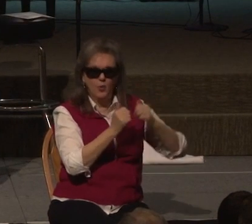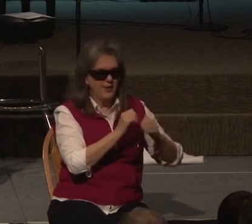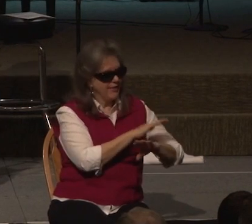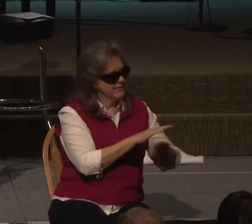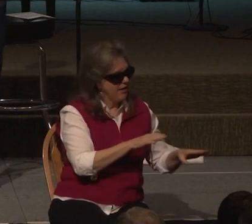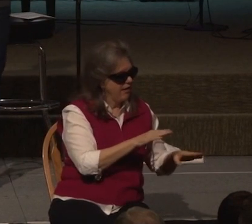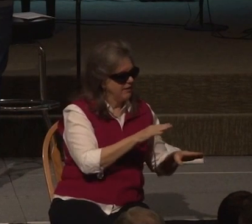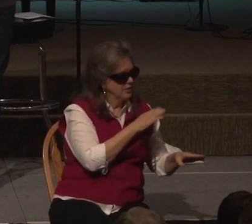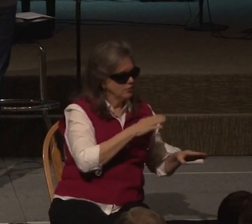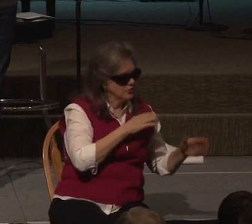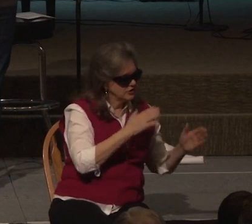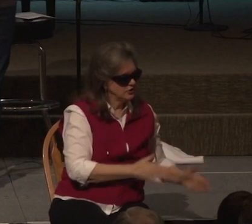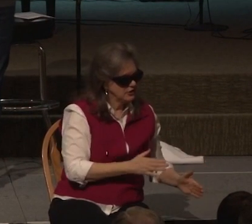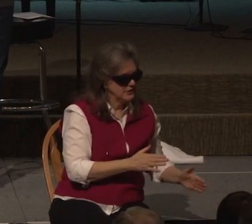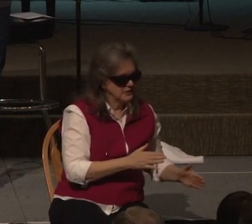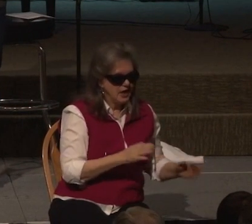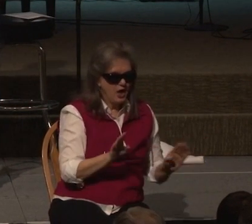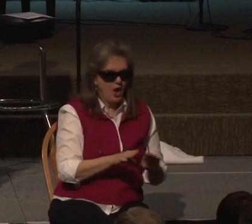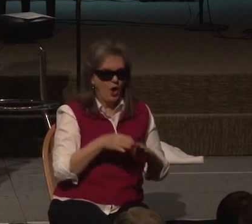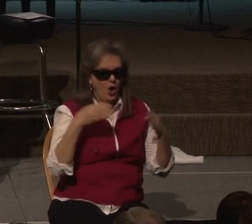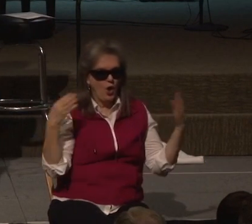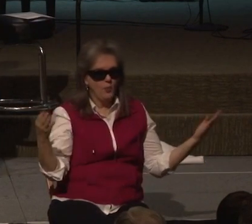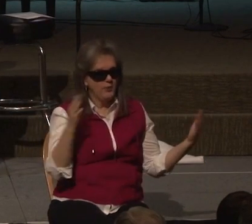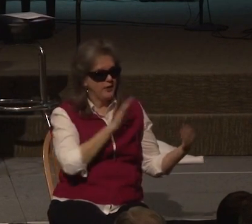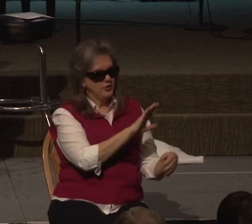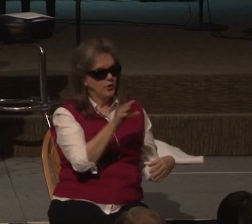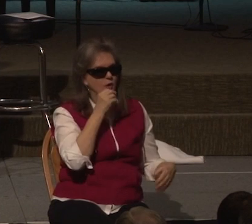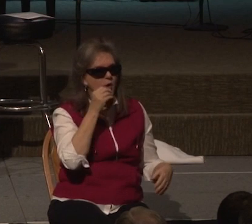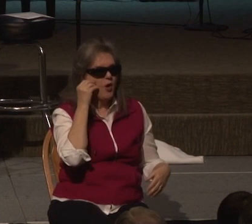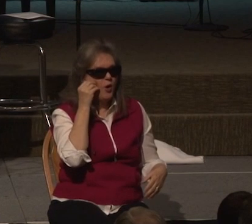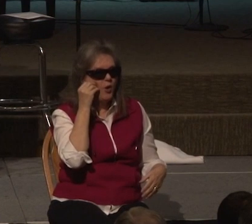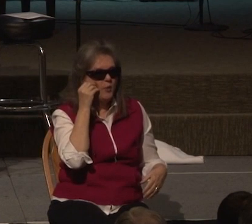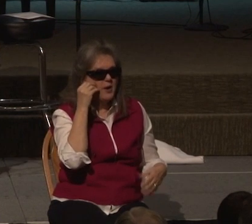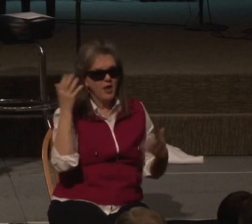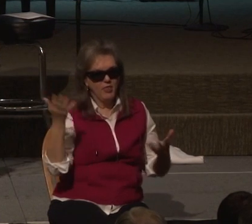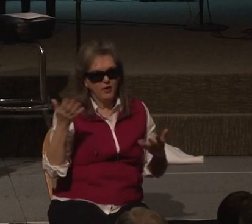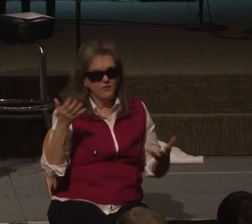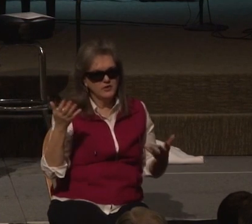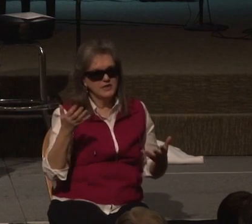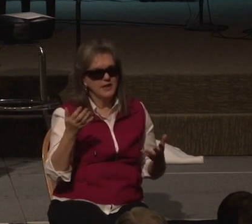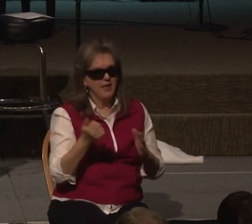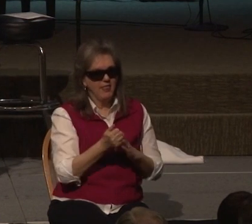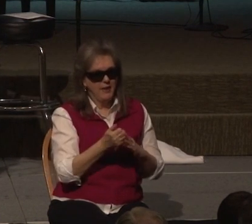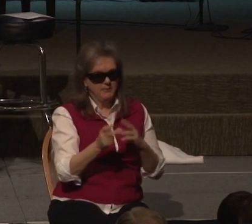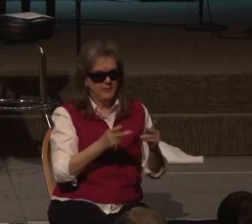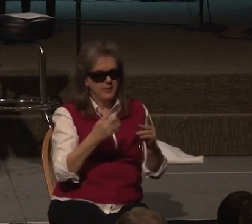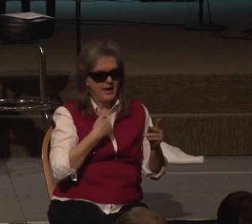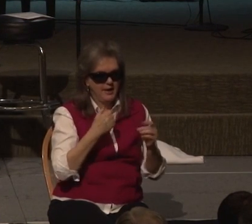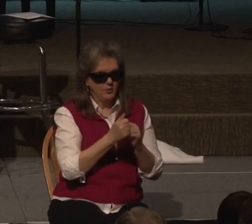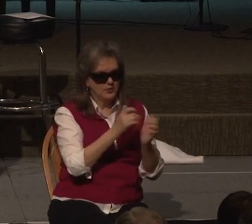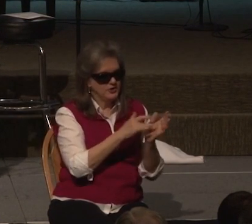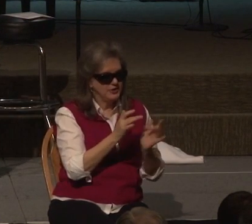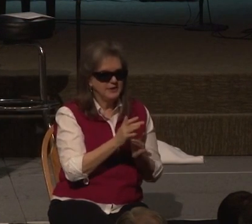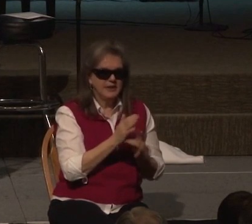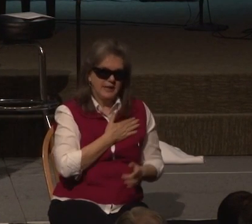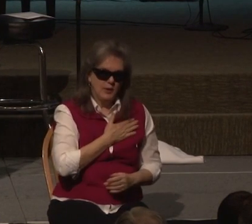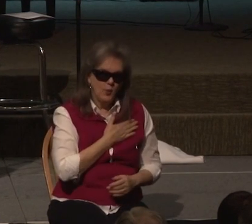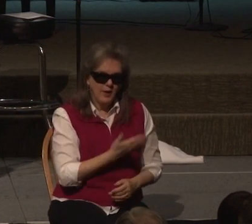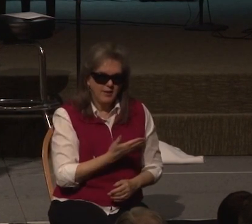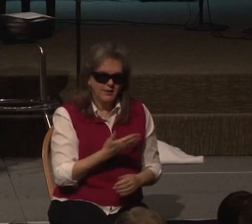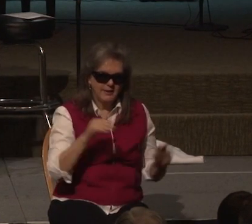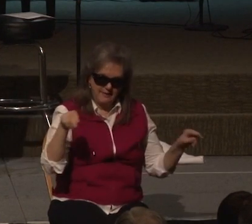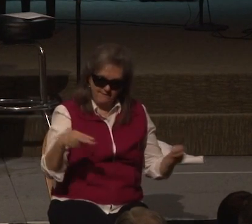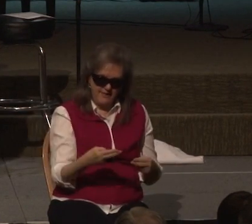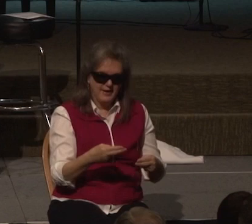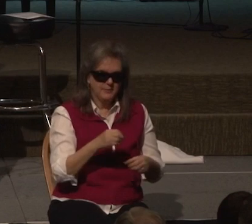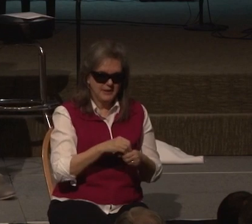And another way you could do it is to open your home. See, this conversation that Philip and Andrew had with Jesus was because he willingly invited them into